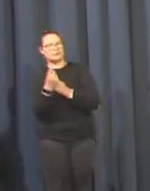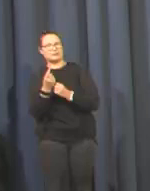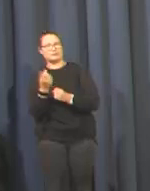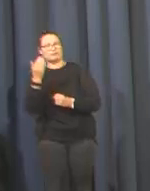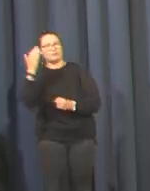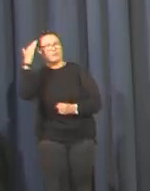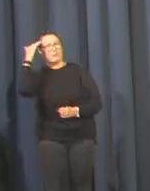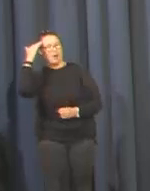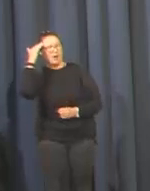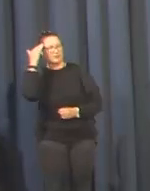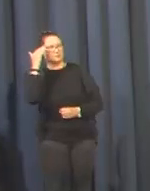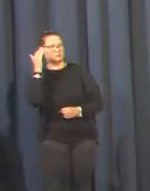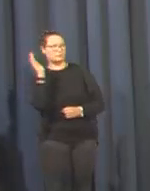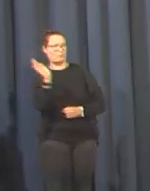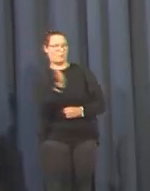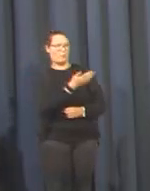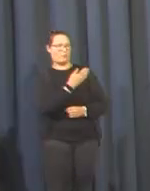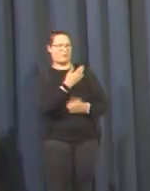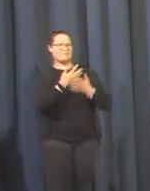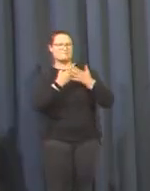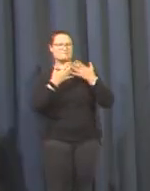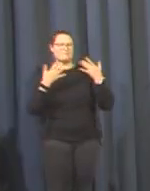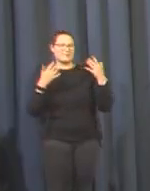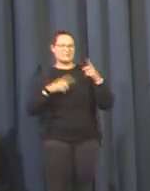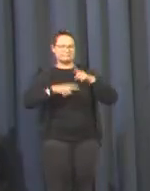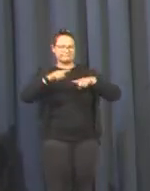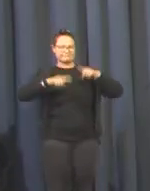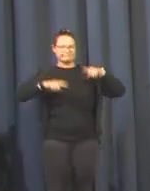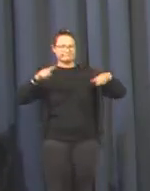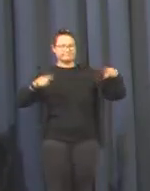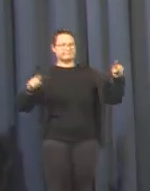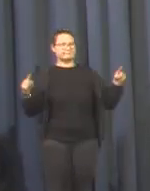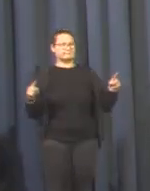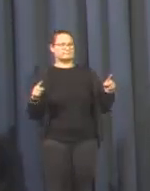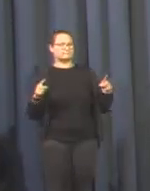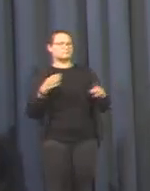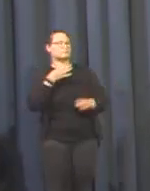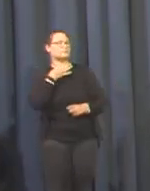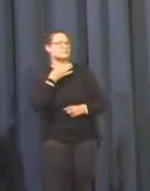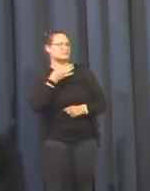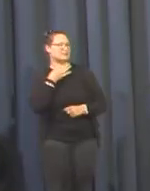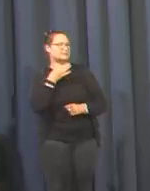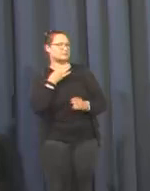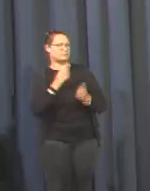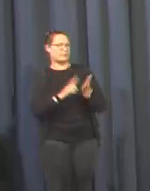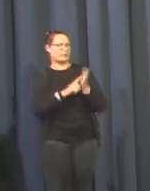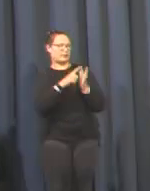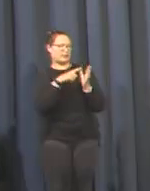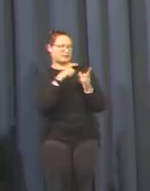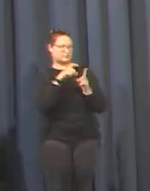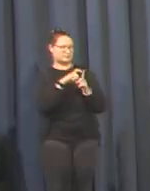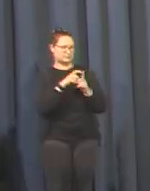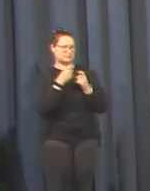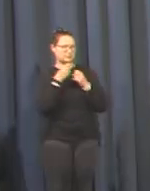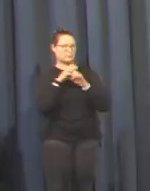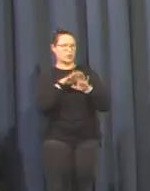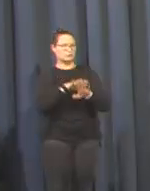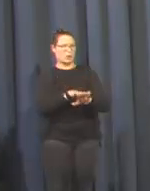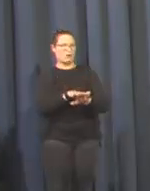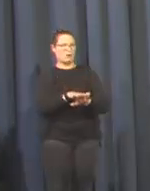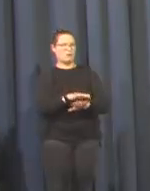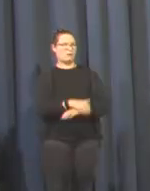many exposures that many of us haven't considered, myself included, that we may be being exposed